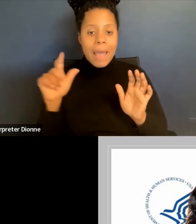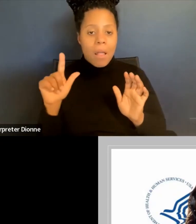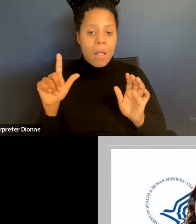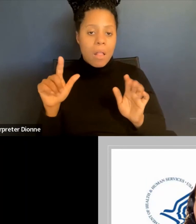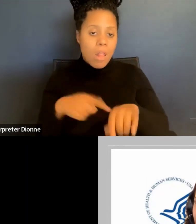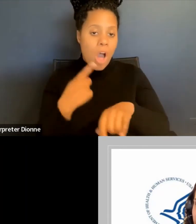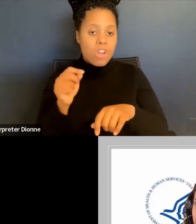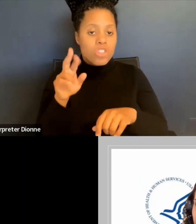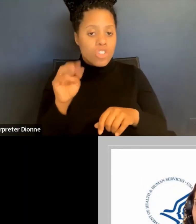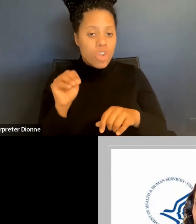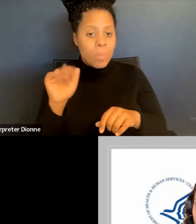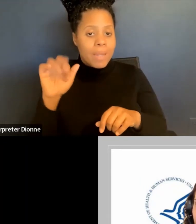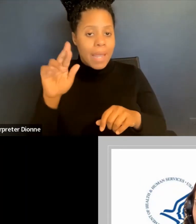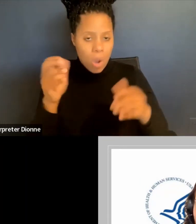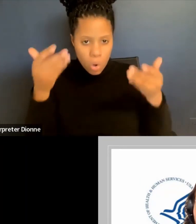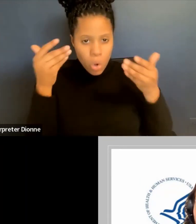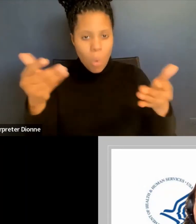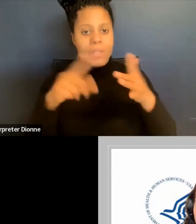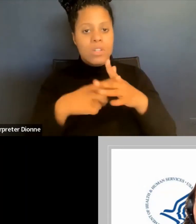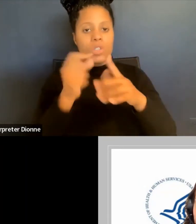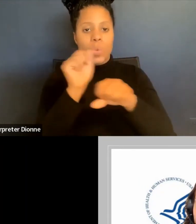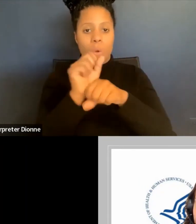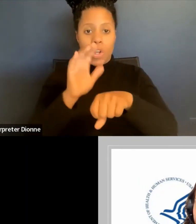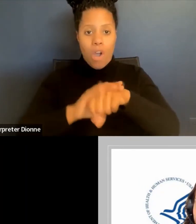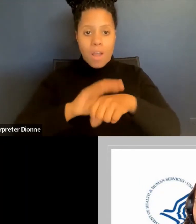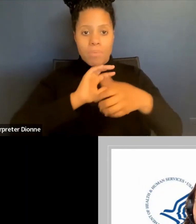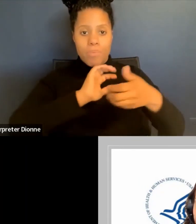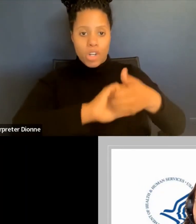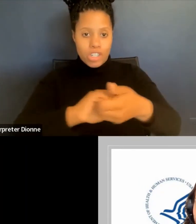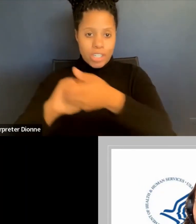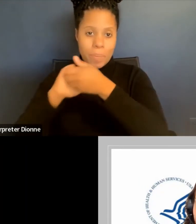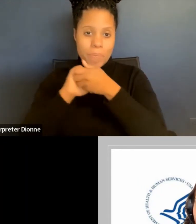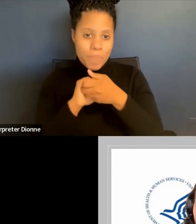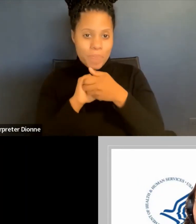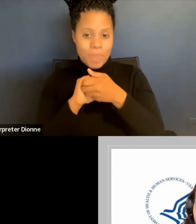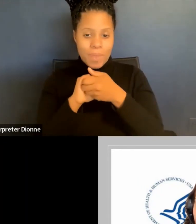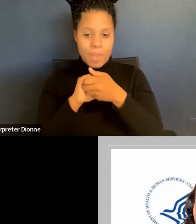start to work on that. Okay.